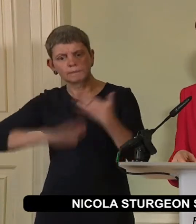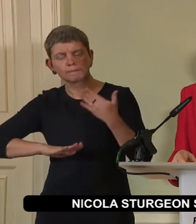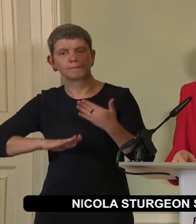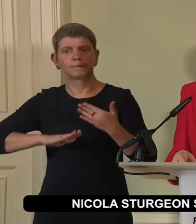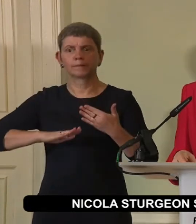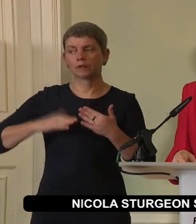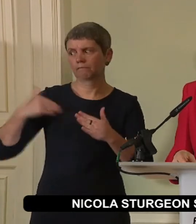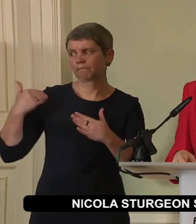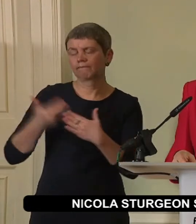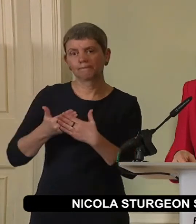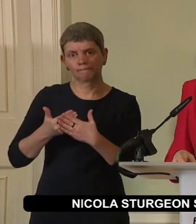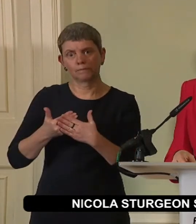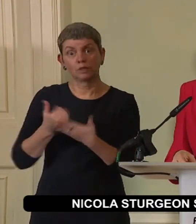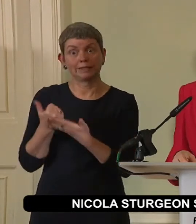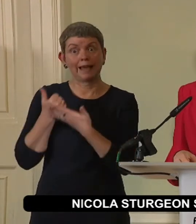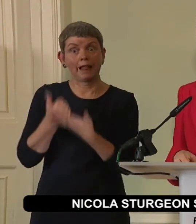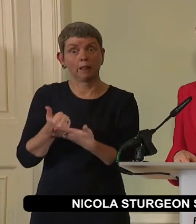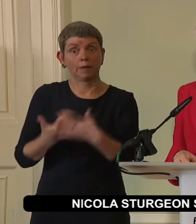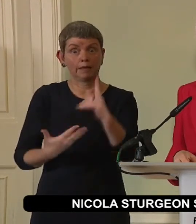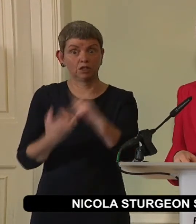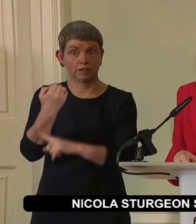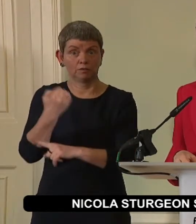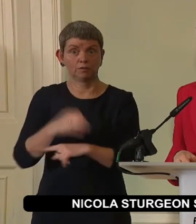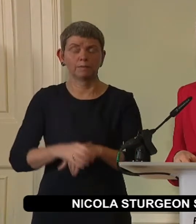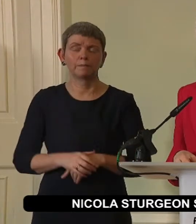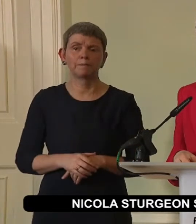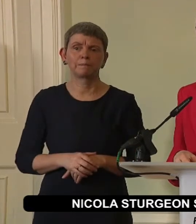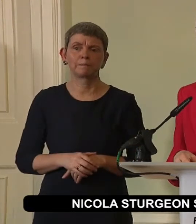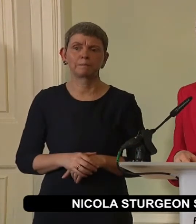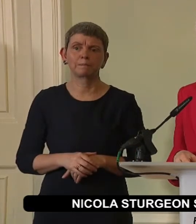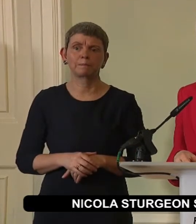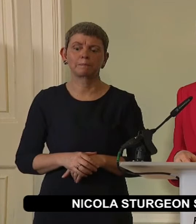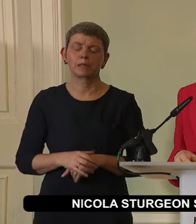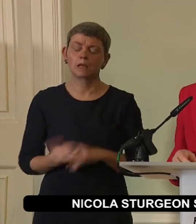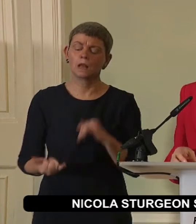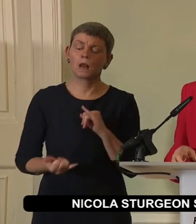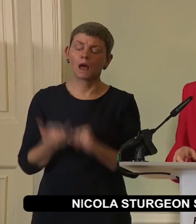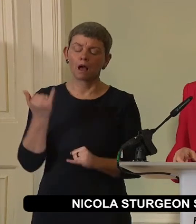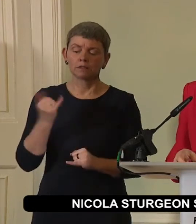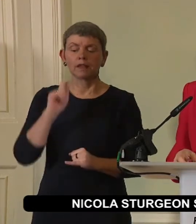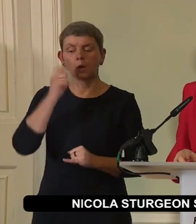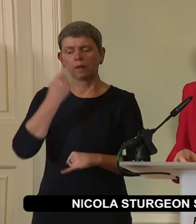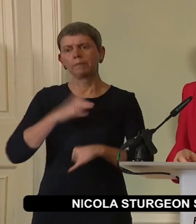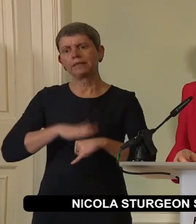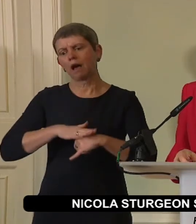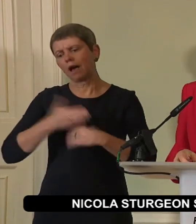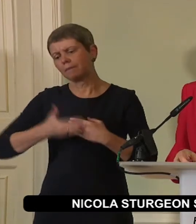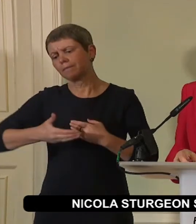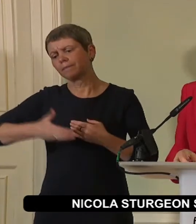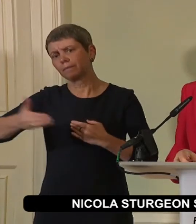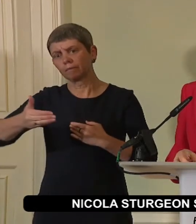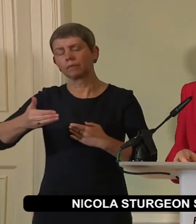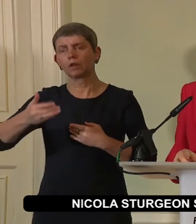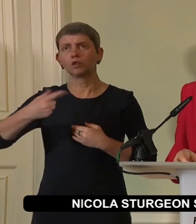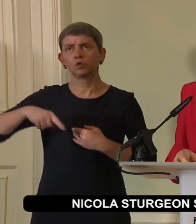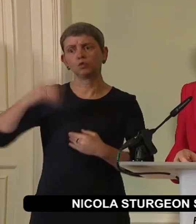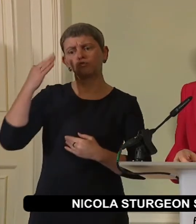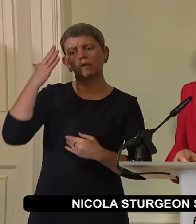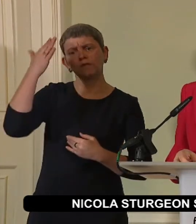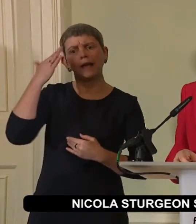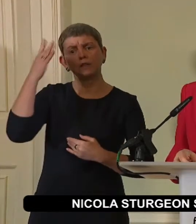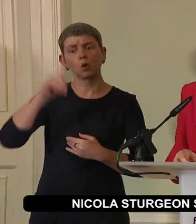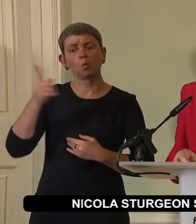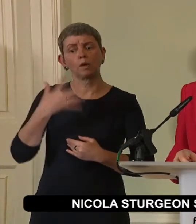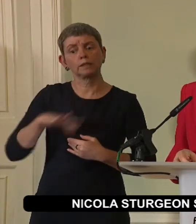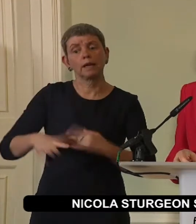get us there. Lastly, there will be time in the days to come for me and others to reflect on what has been achieved